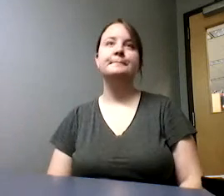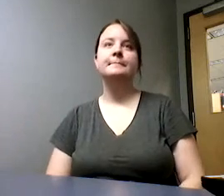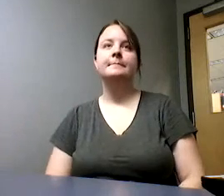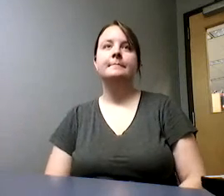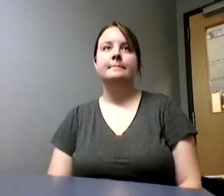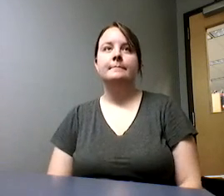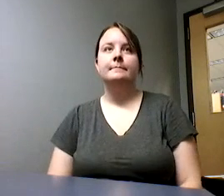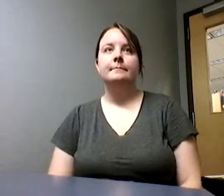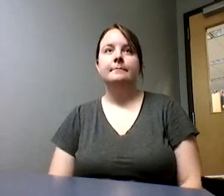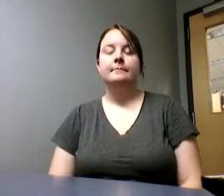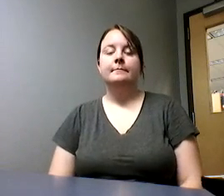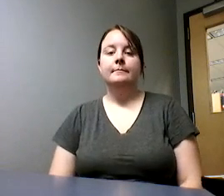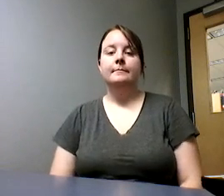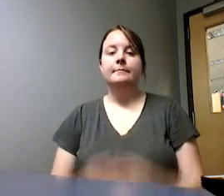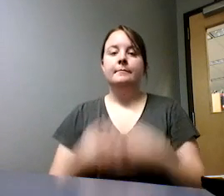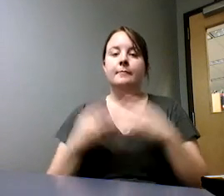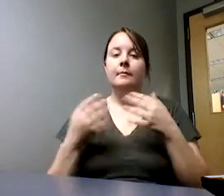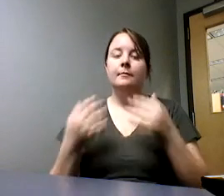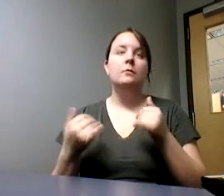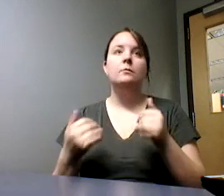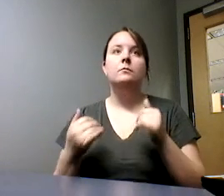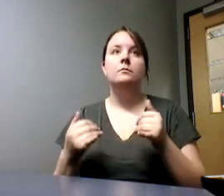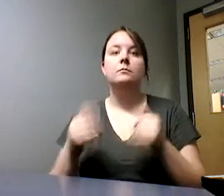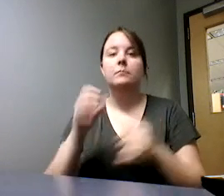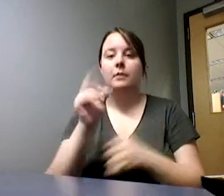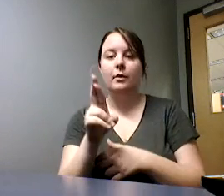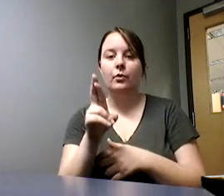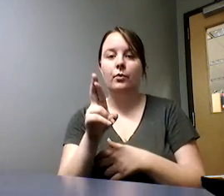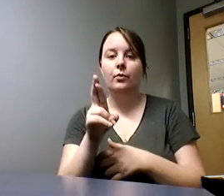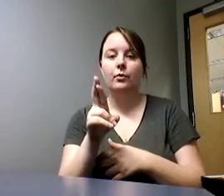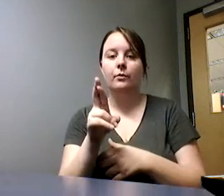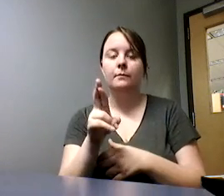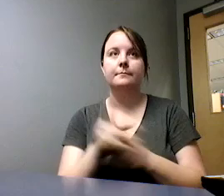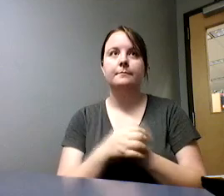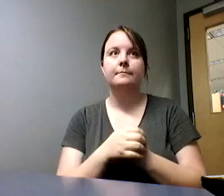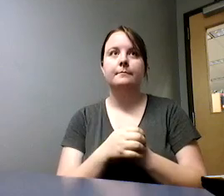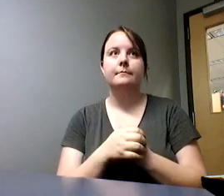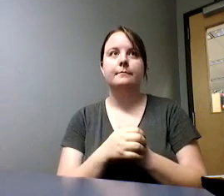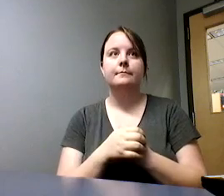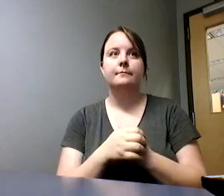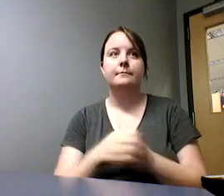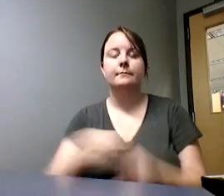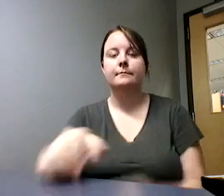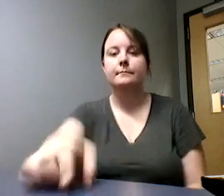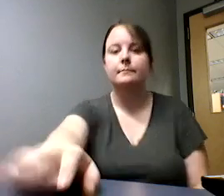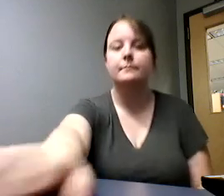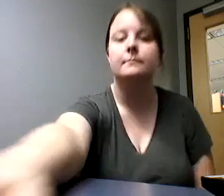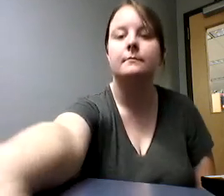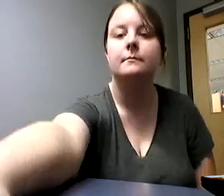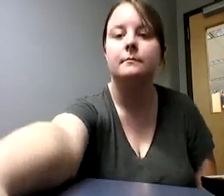air molecules, they're the same way. The warmer the air, the faster those air molecules are moving, and the more space